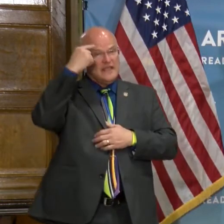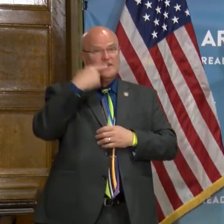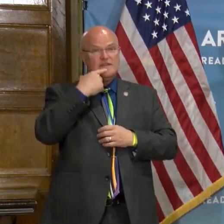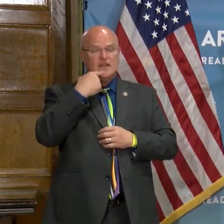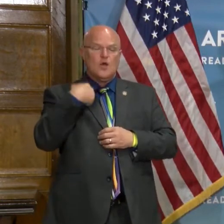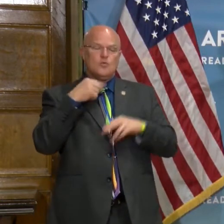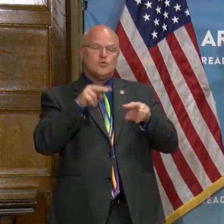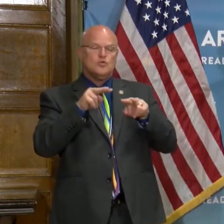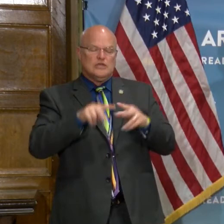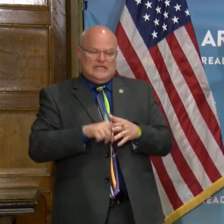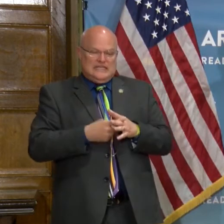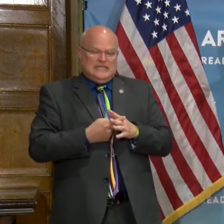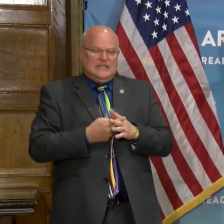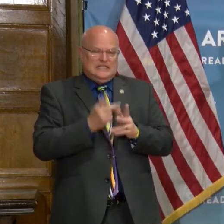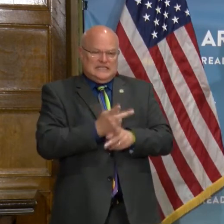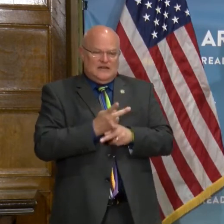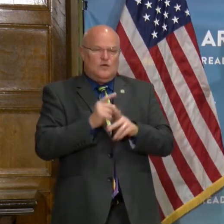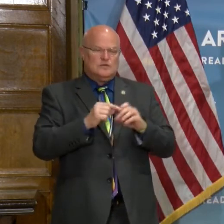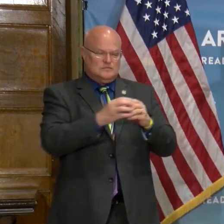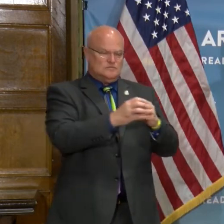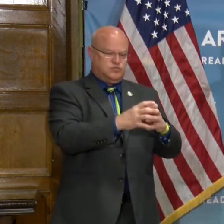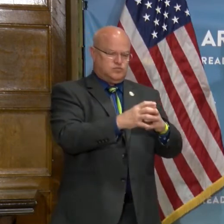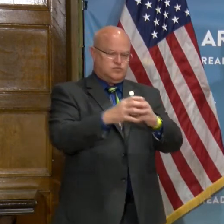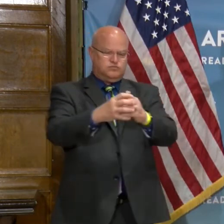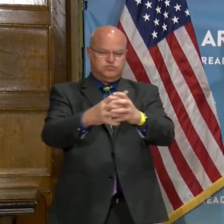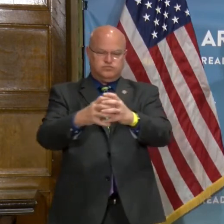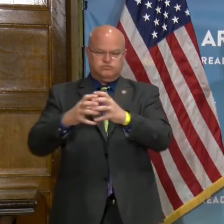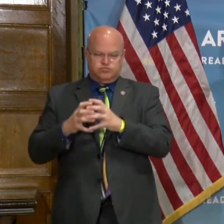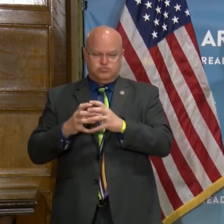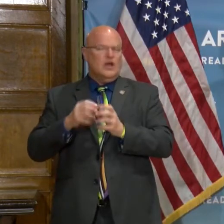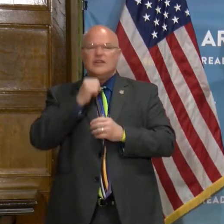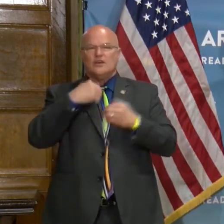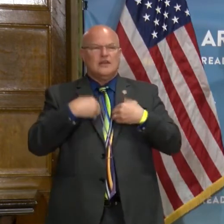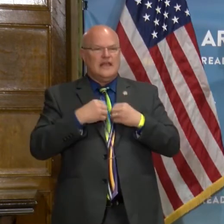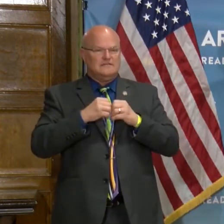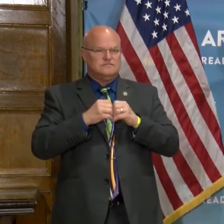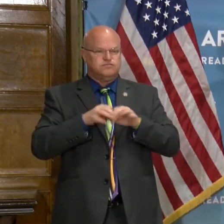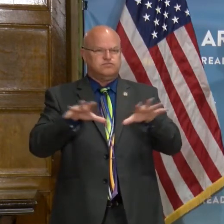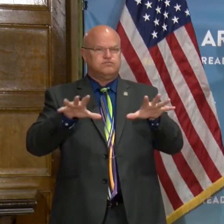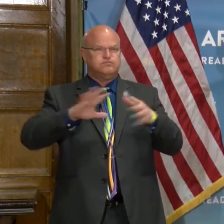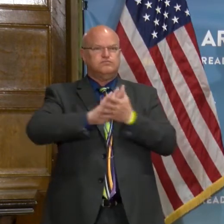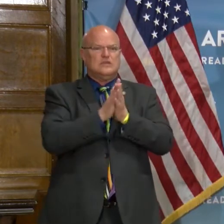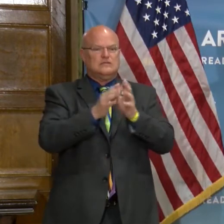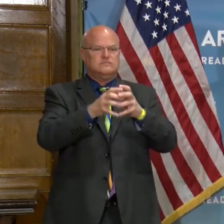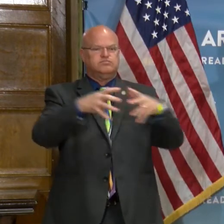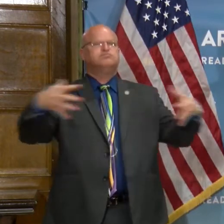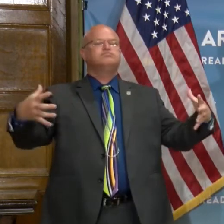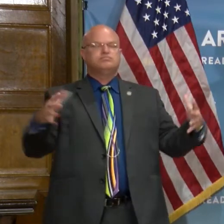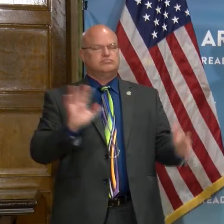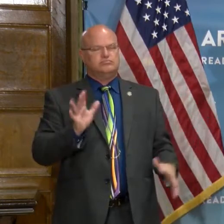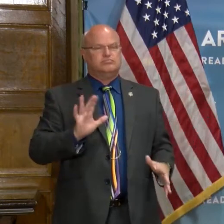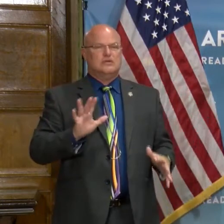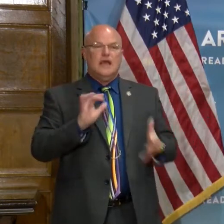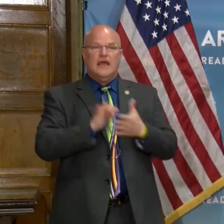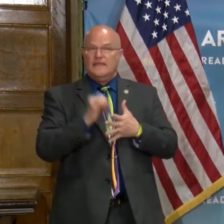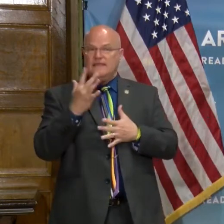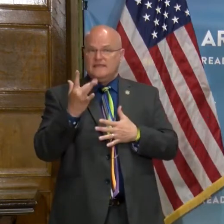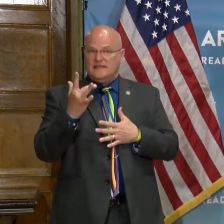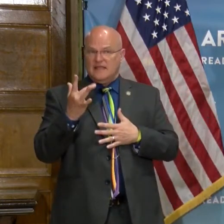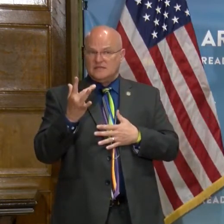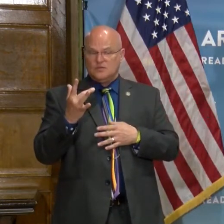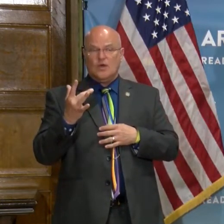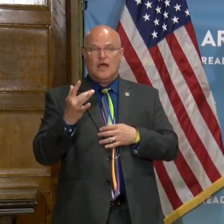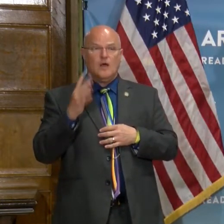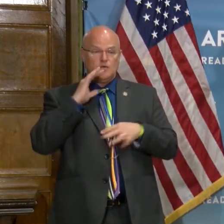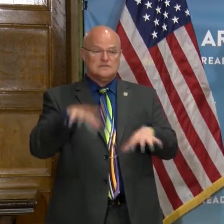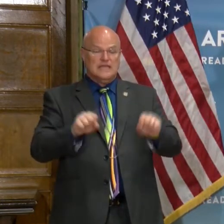We are looking carefully at where we're seeing clusters so that we don't have clusters turn into large outbreaks, and that's why we're